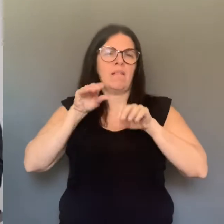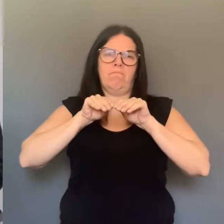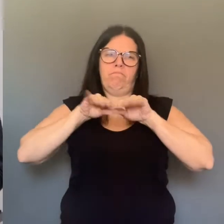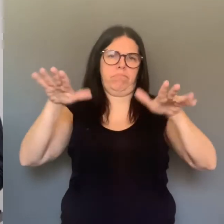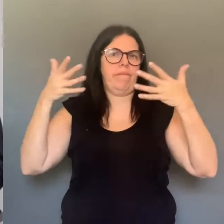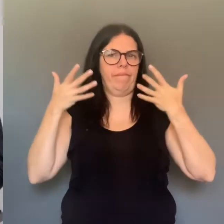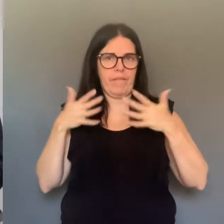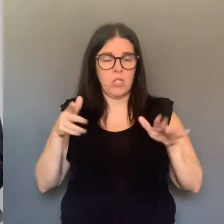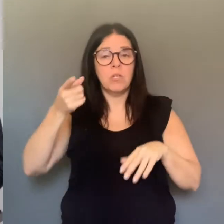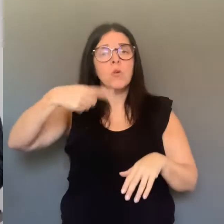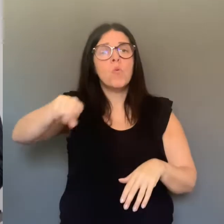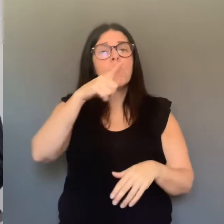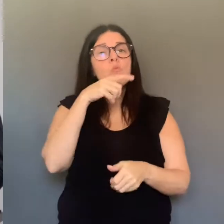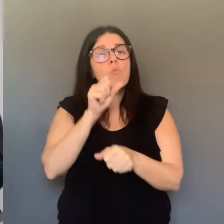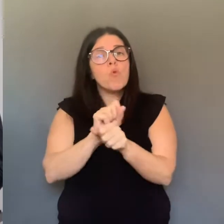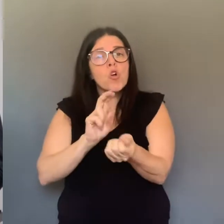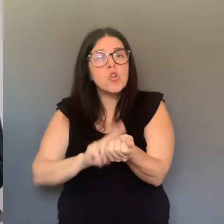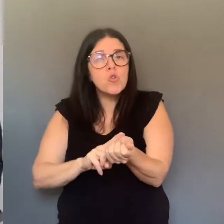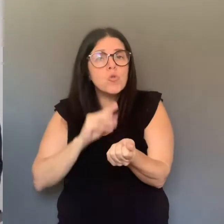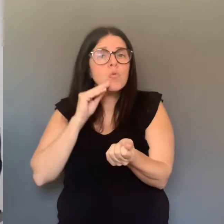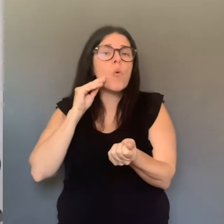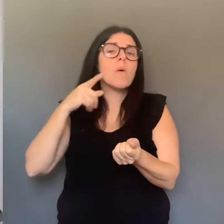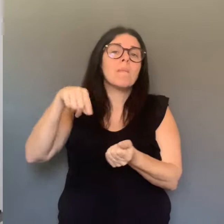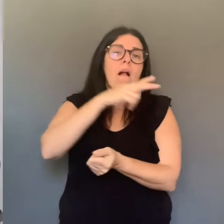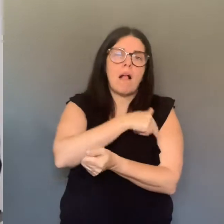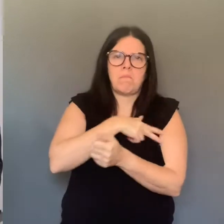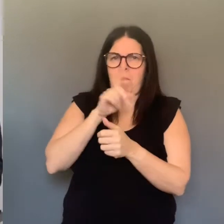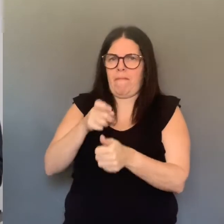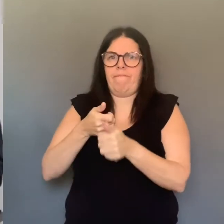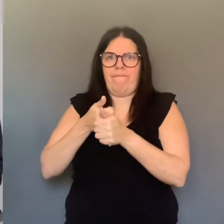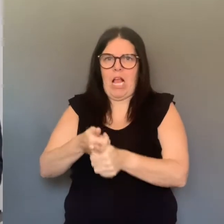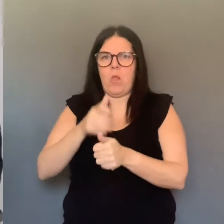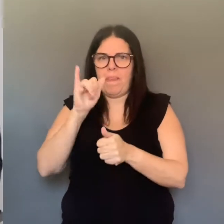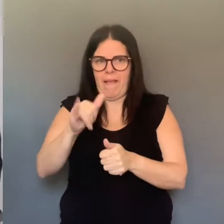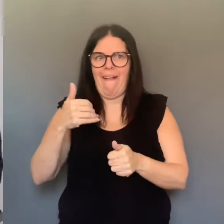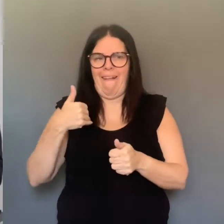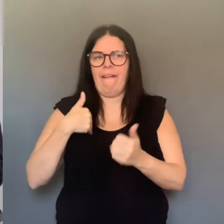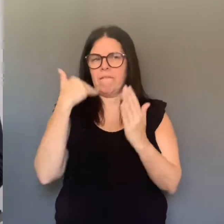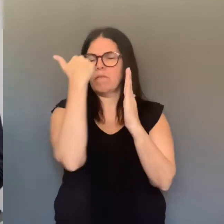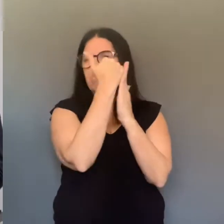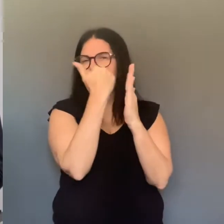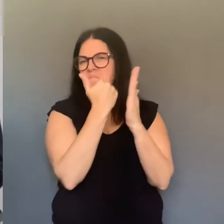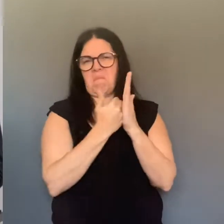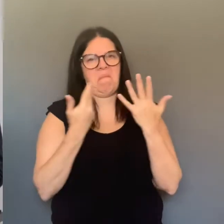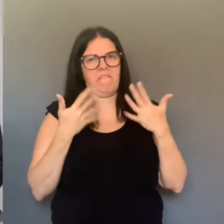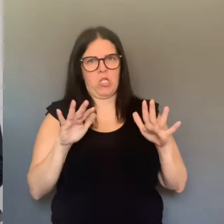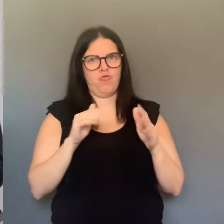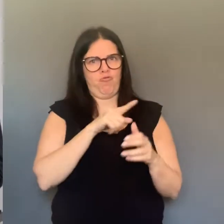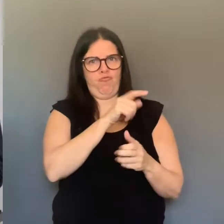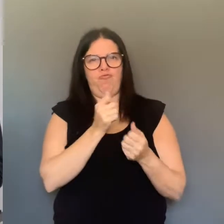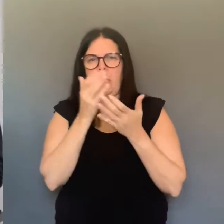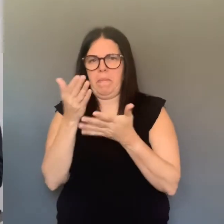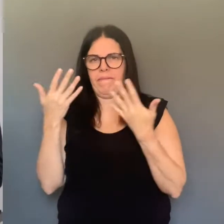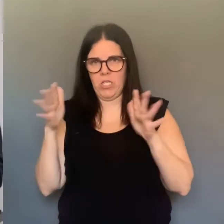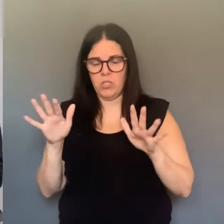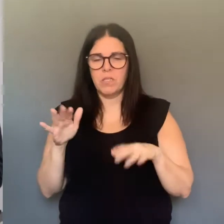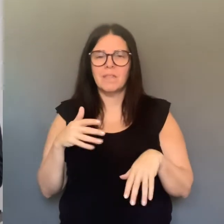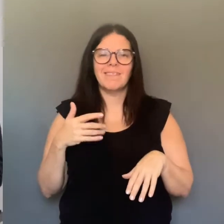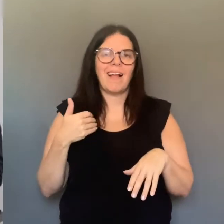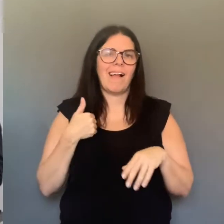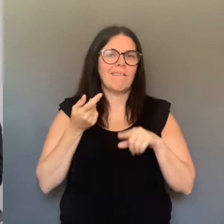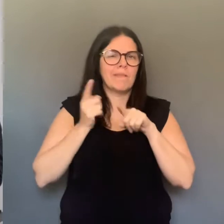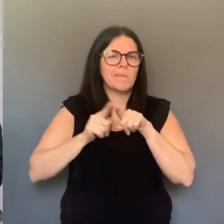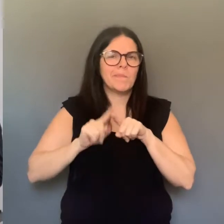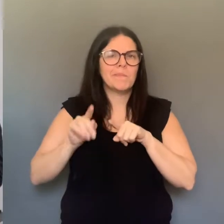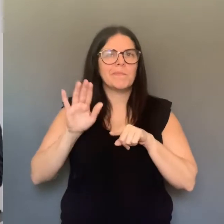retirement home, and who are in the hospitals, they must follow those guidelines as recommended. All the type of personal protective equipment